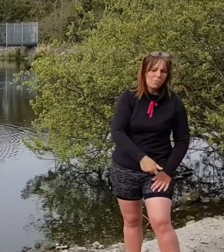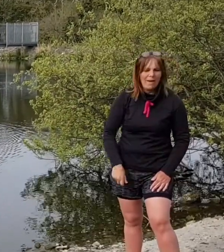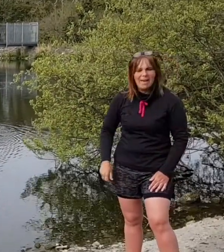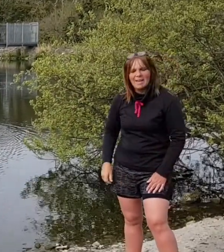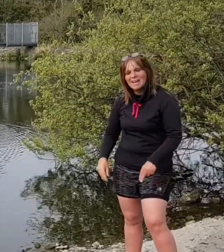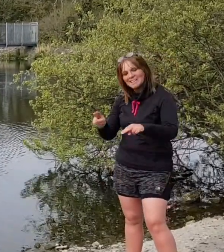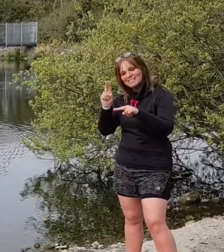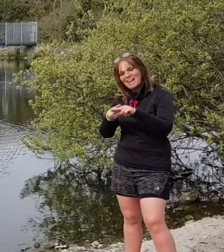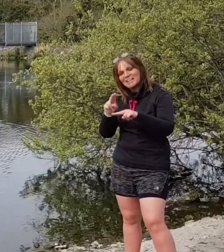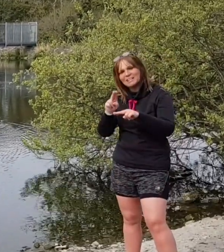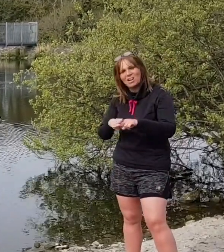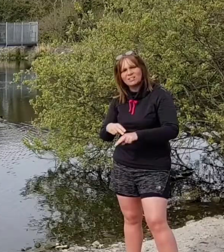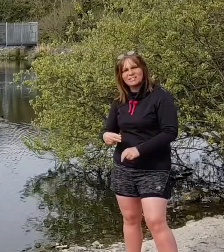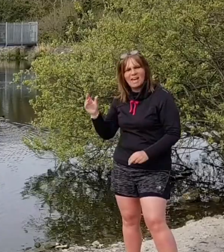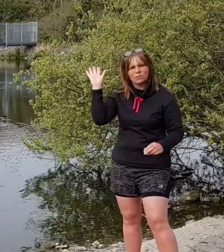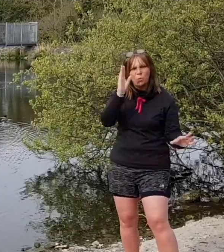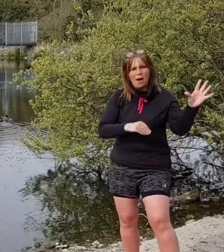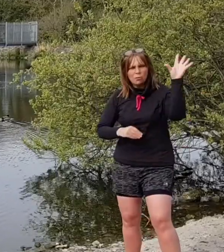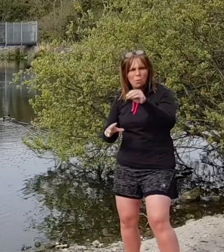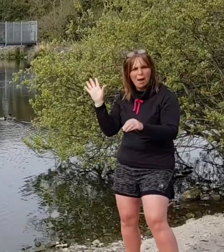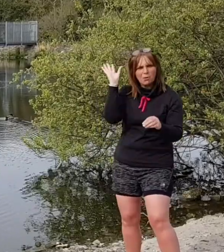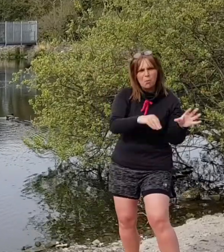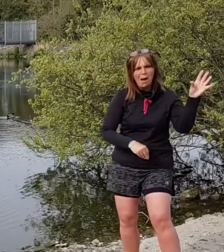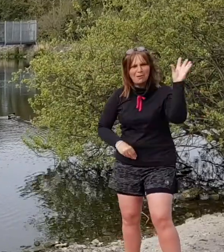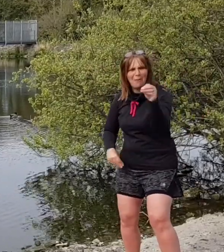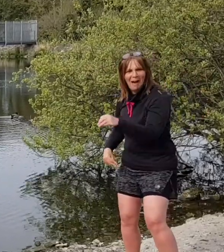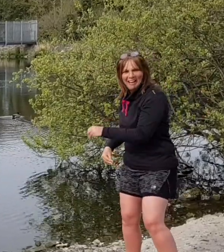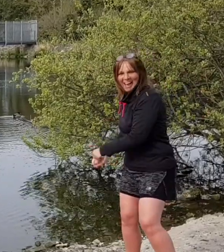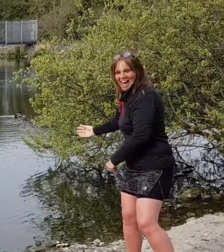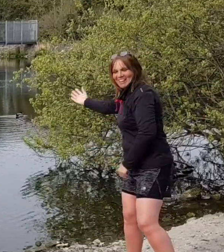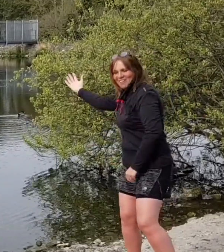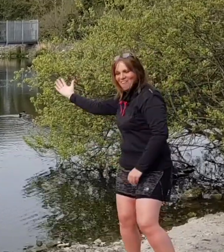away. Daddy duck said, quack, quack, quack, quack, and